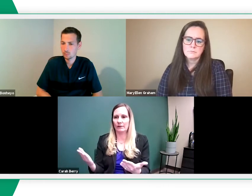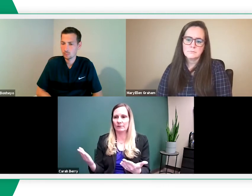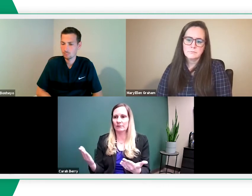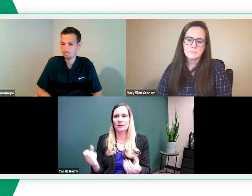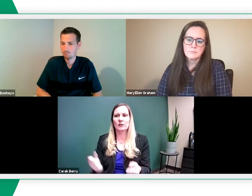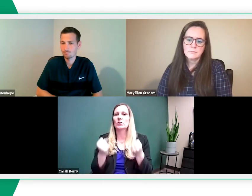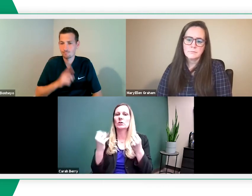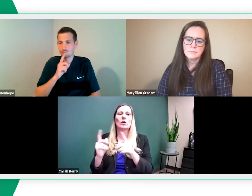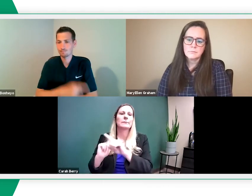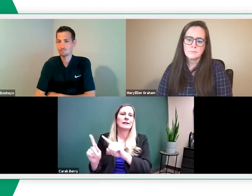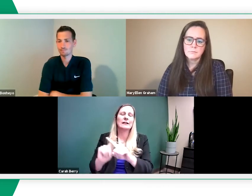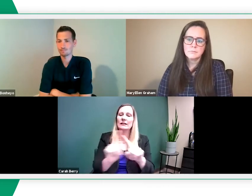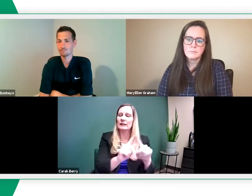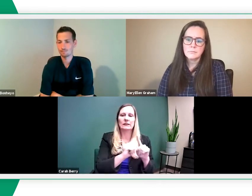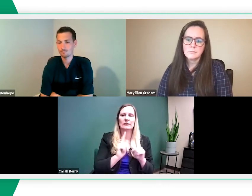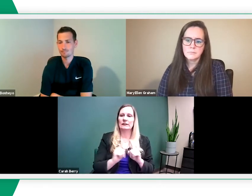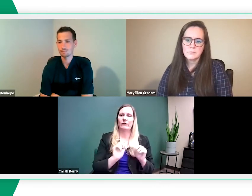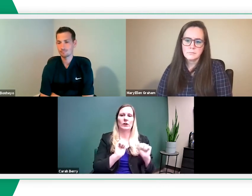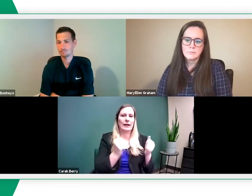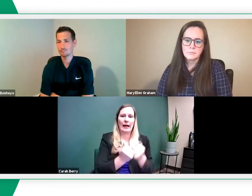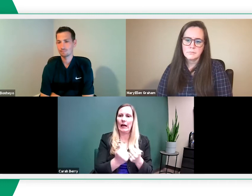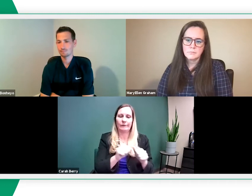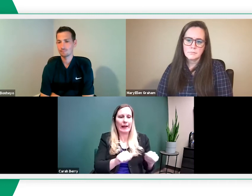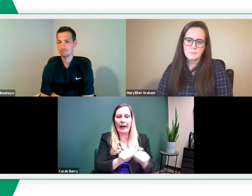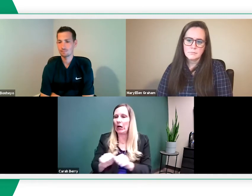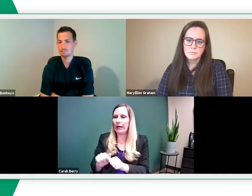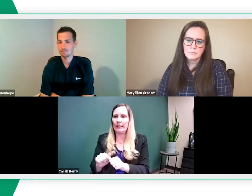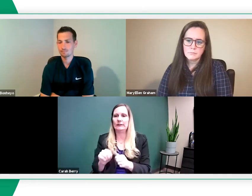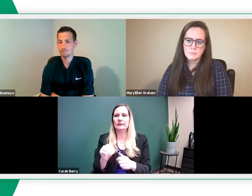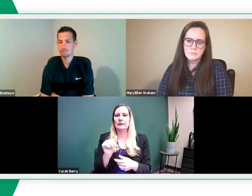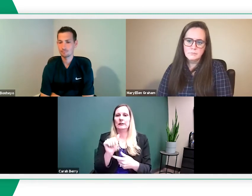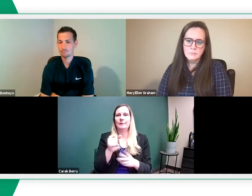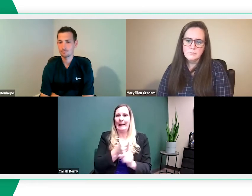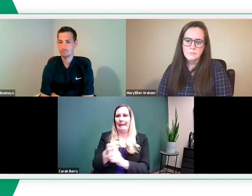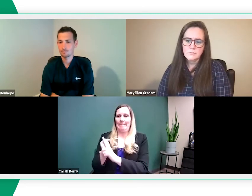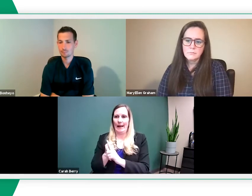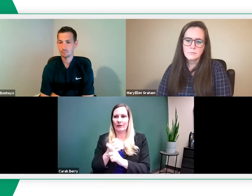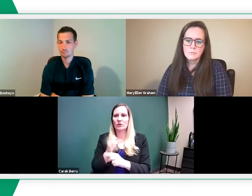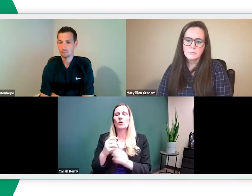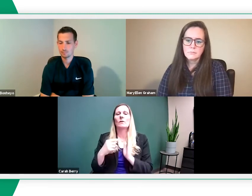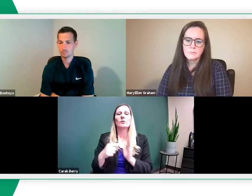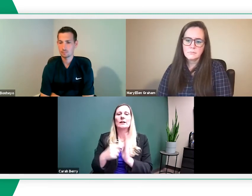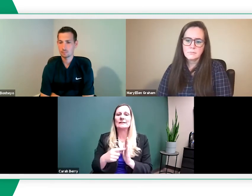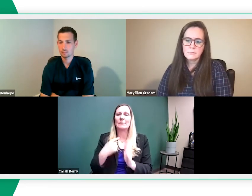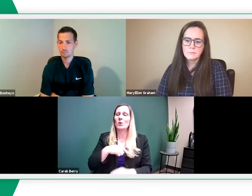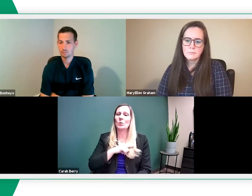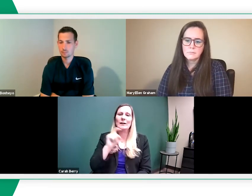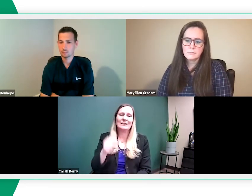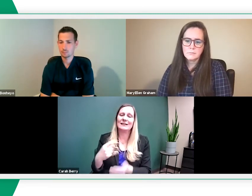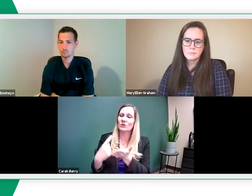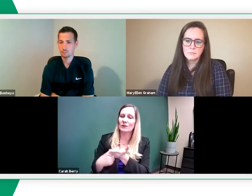because financial advisors are not just focused on one thing. There's different areas, different